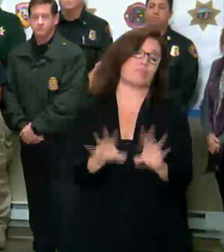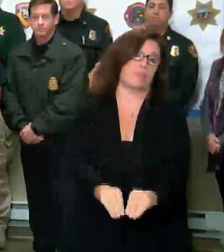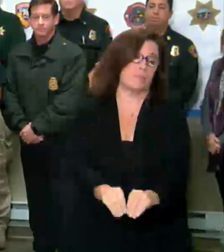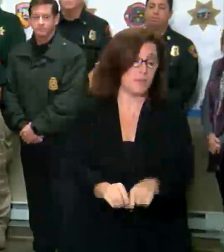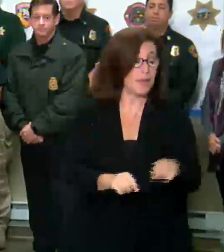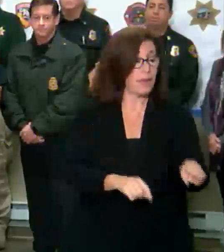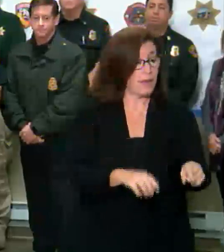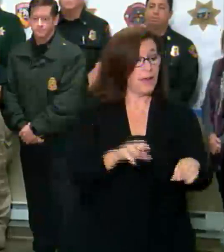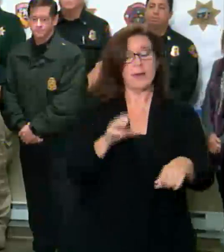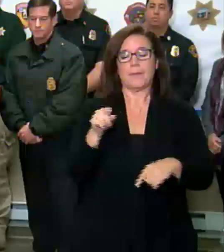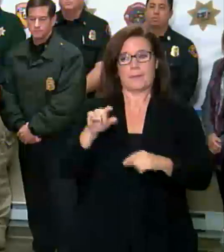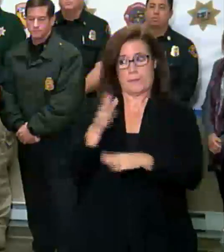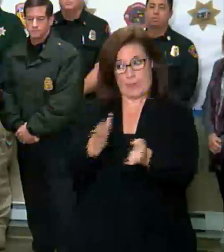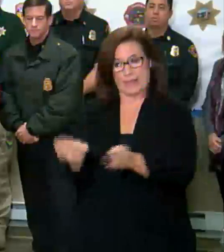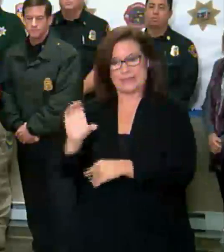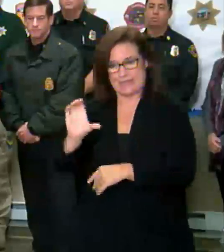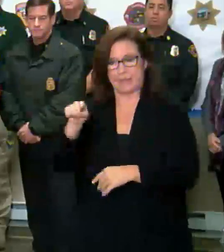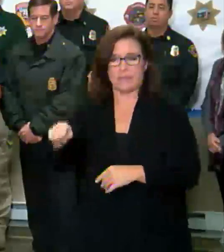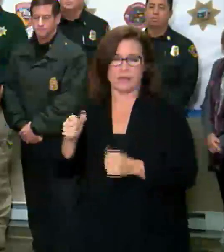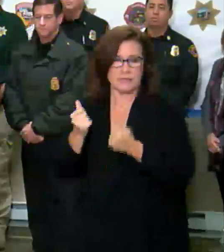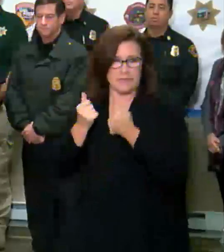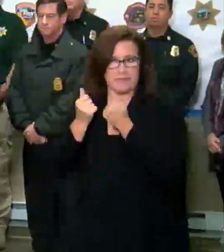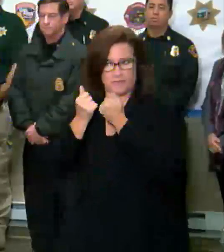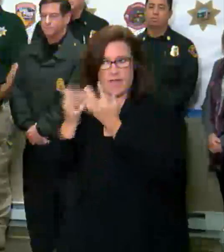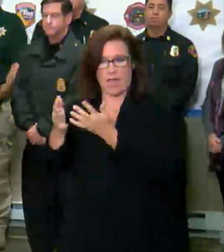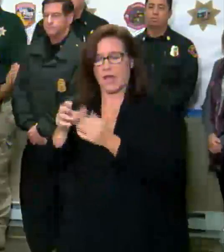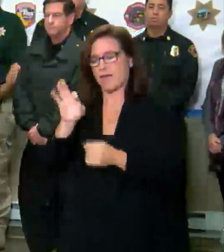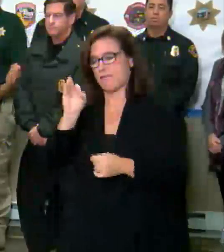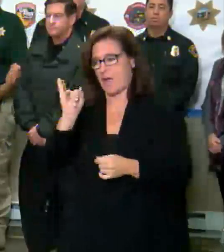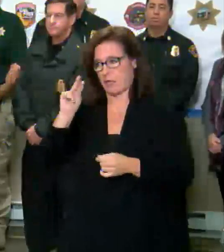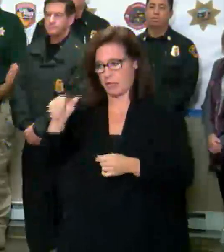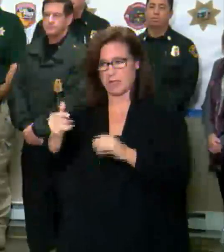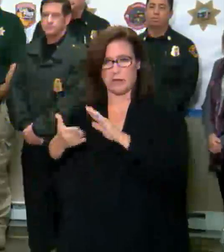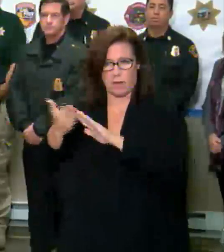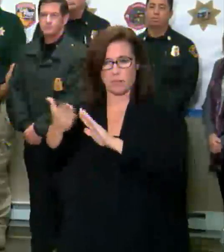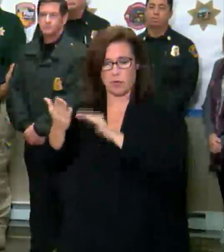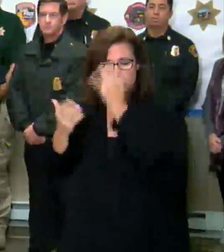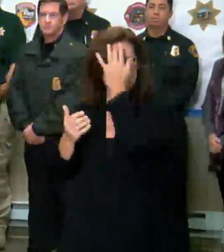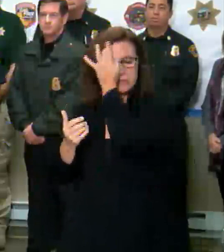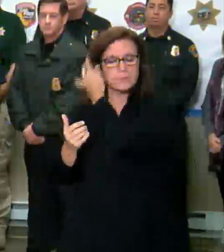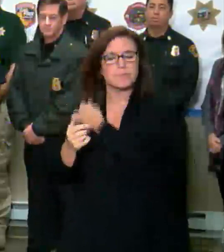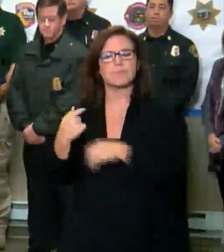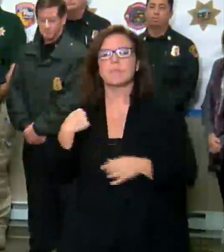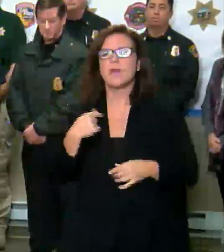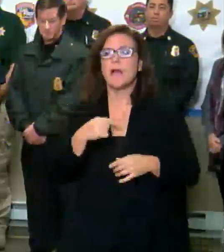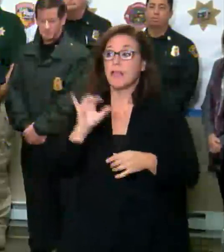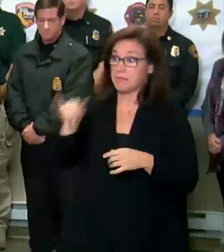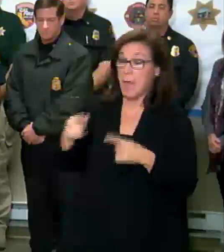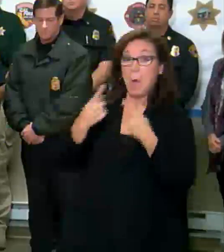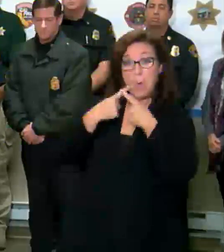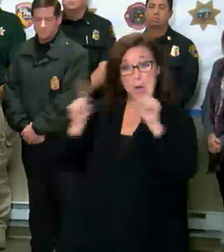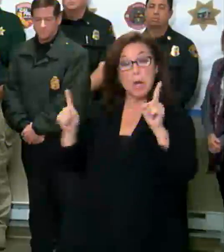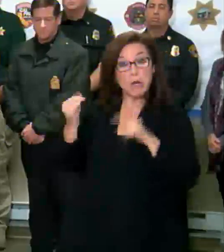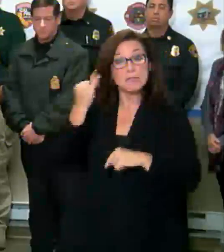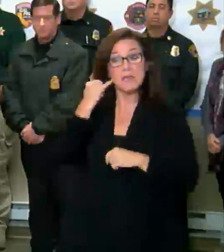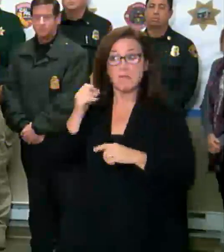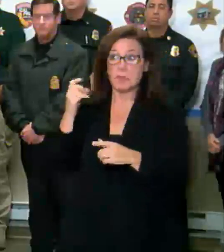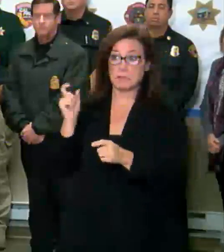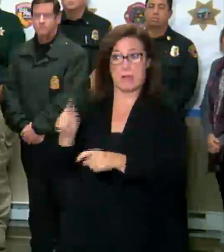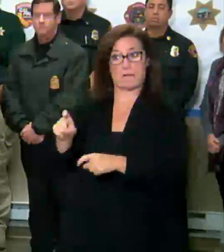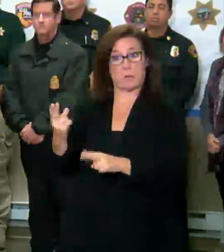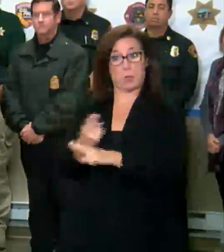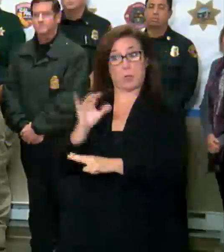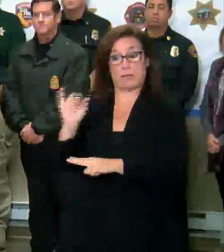operation. It's well coordinated if we do it. We've had numerous subject matter experts put the plan together. It's been vetted at all